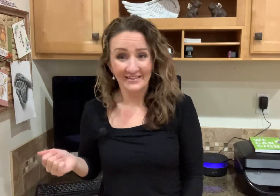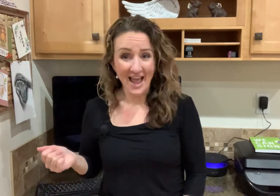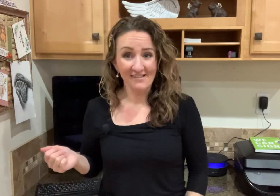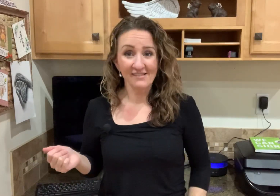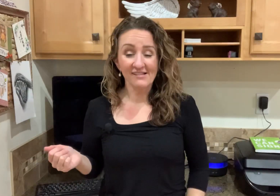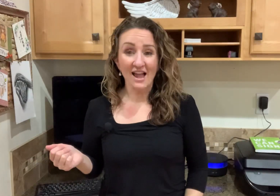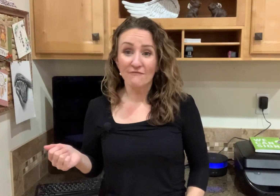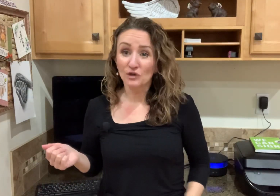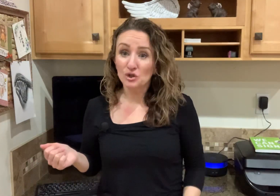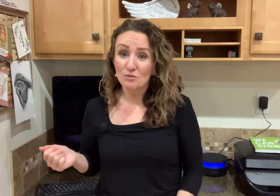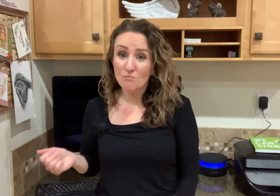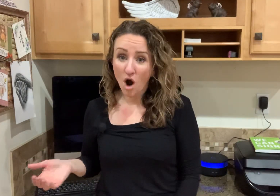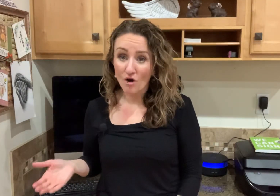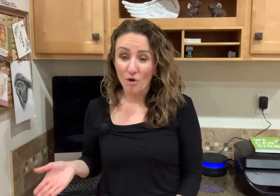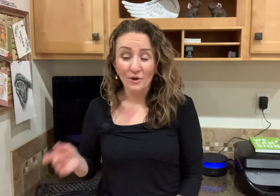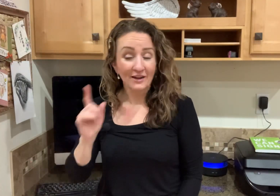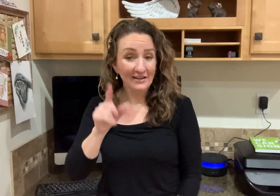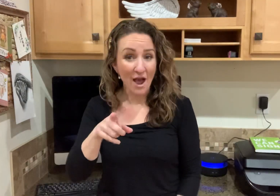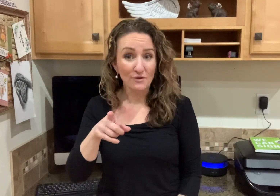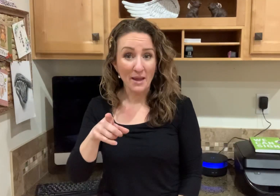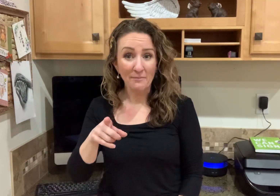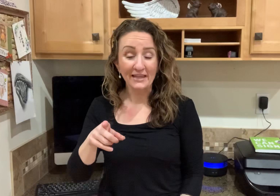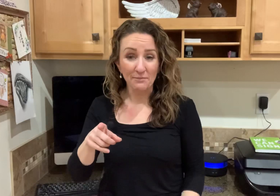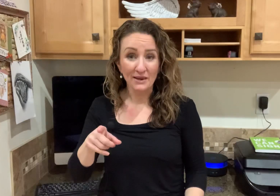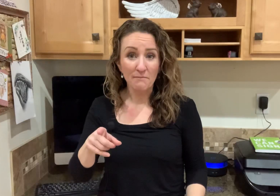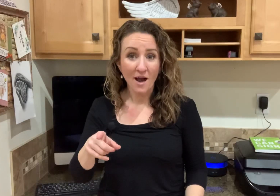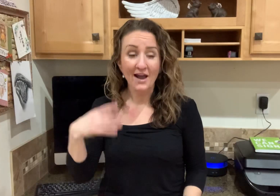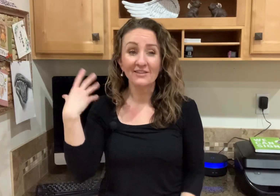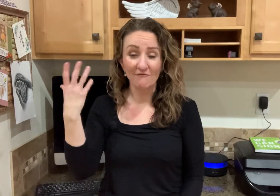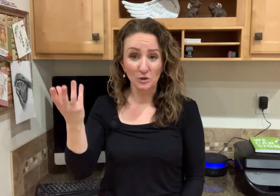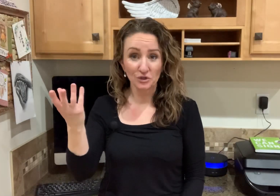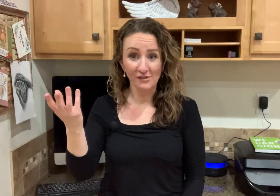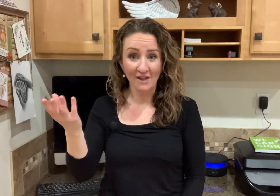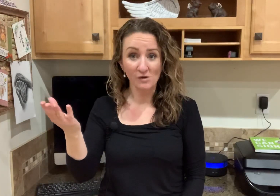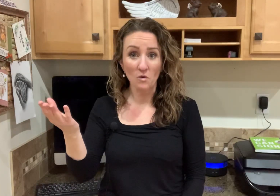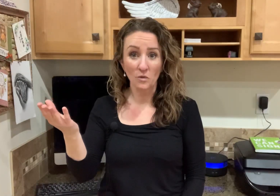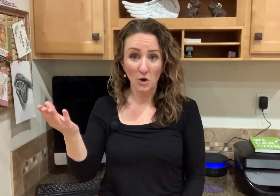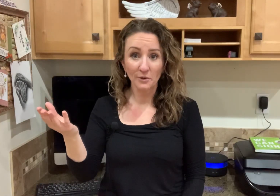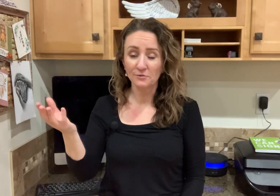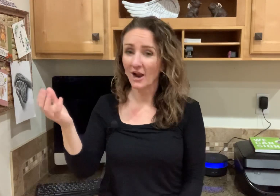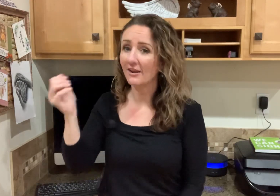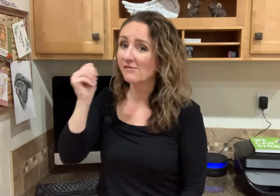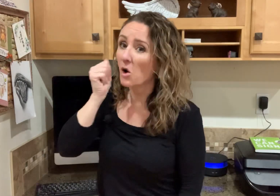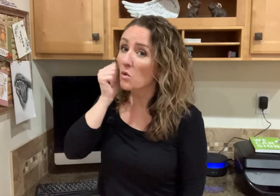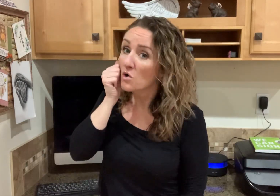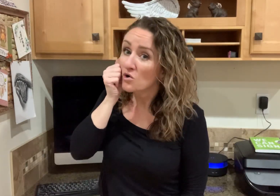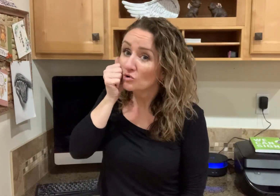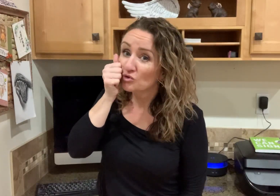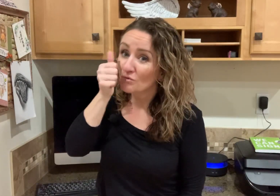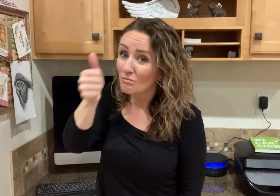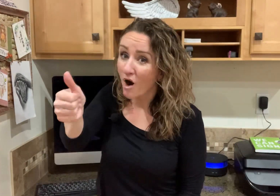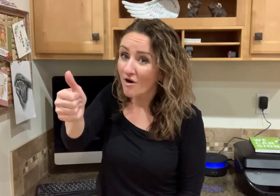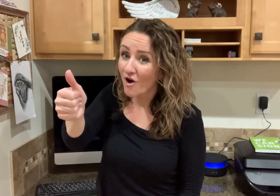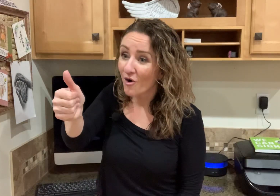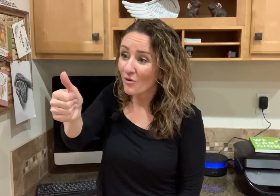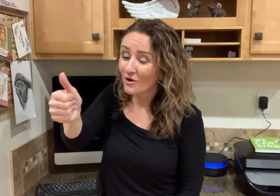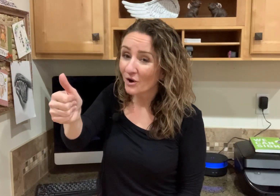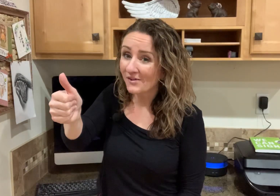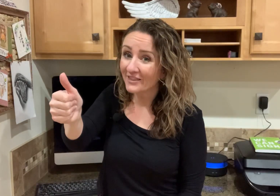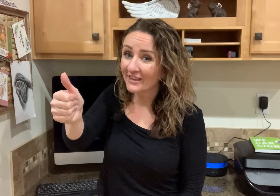Next is a sign for tomorrow. Now remember, keeping in mind that future signs go forward, right? So tomorrow goes like